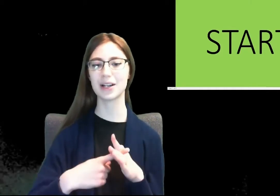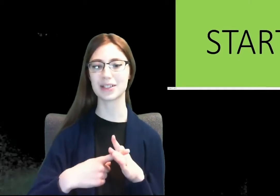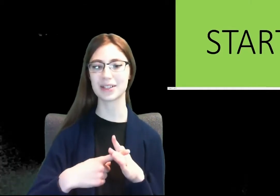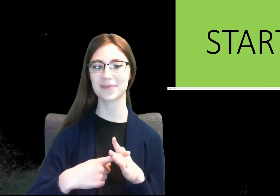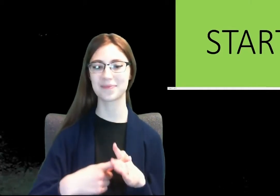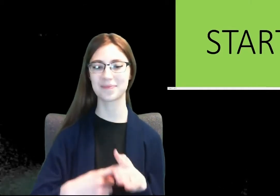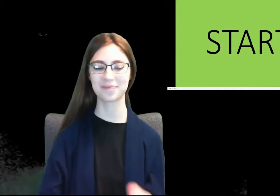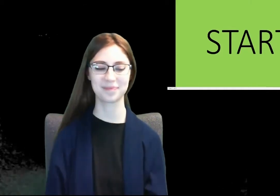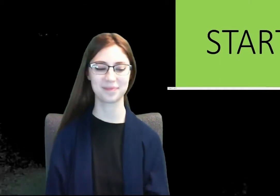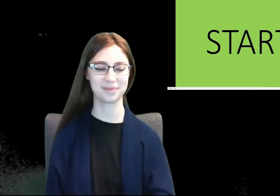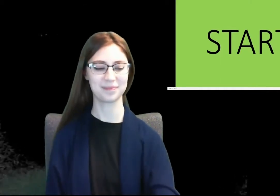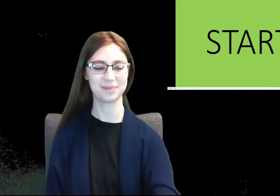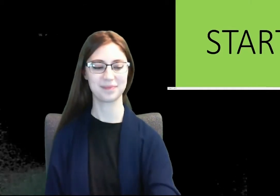Start.